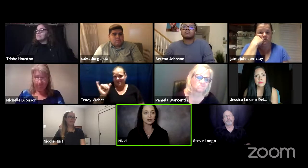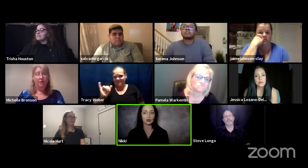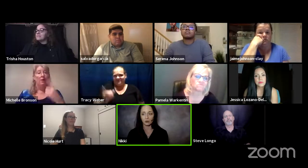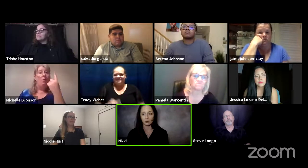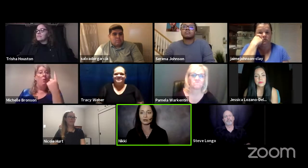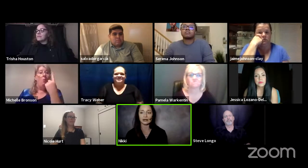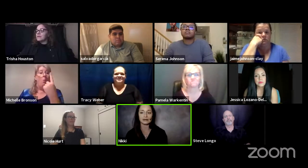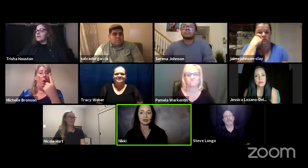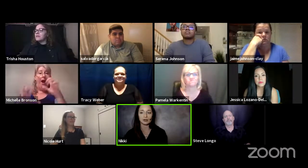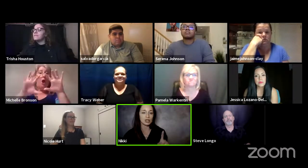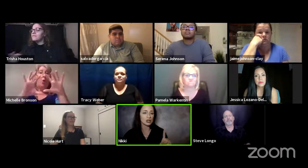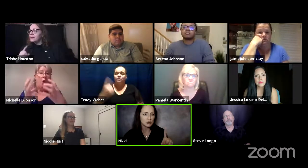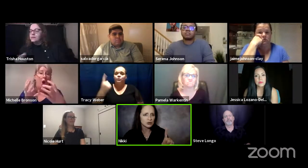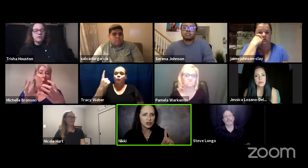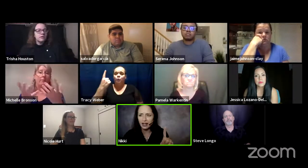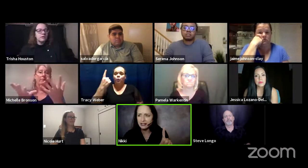so it will be a little bit new for us.